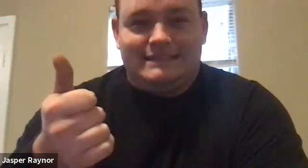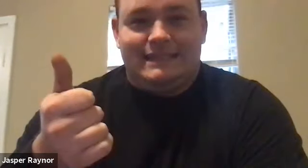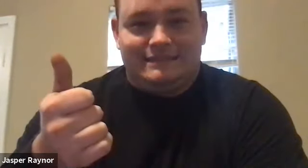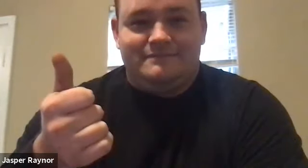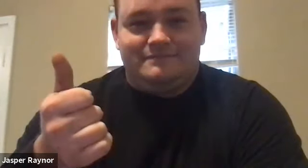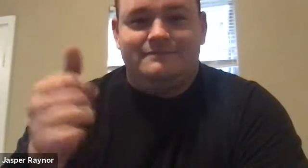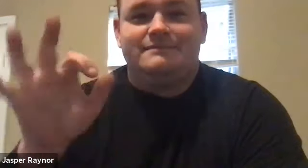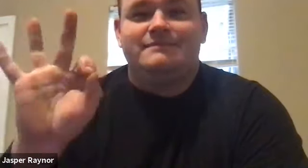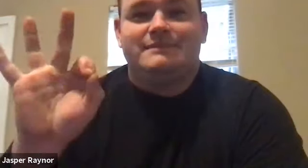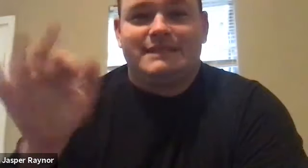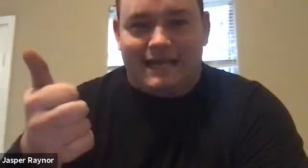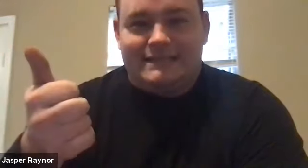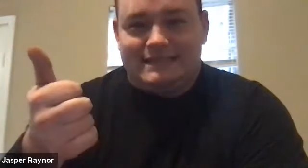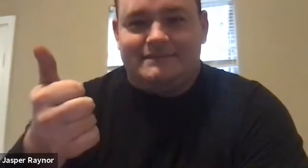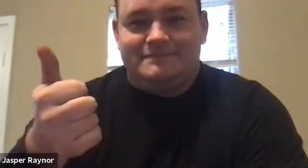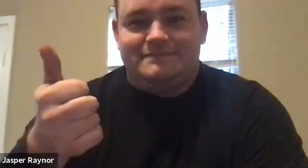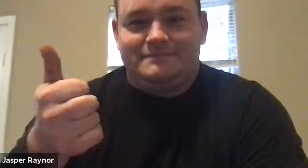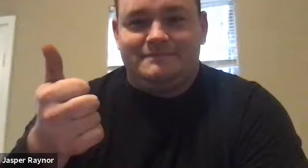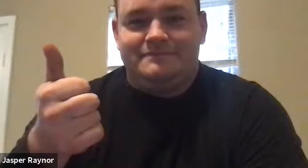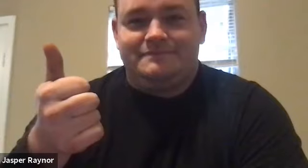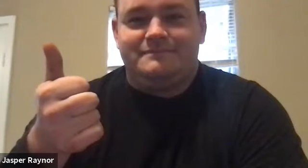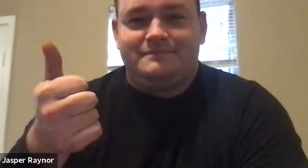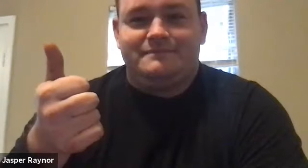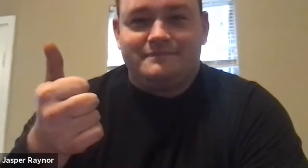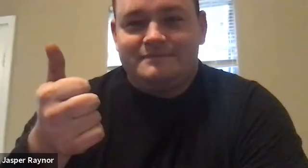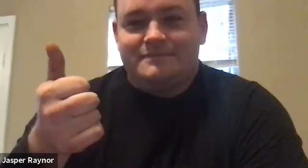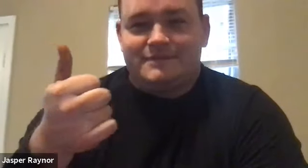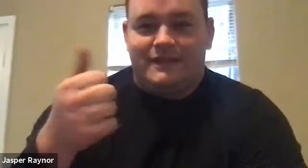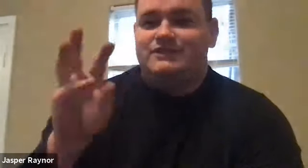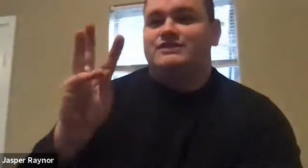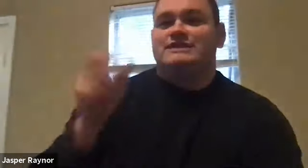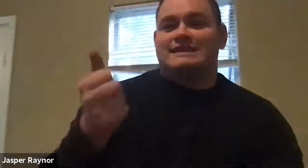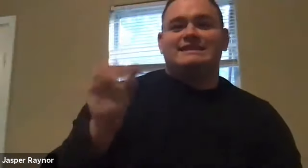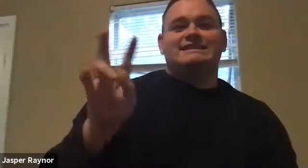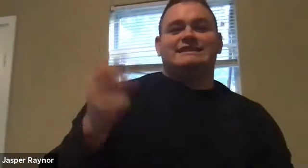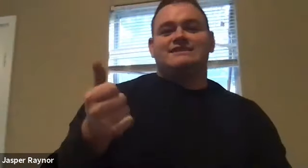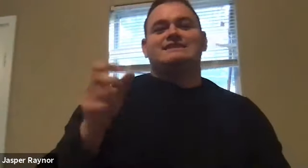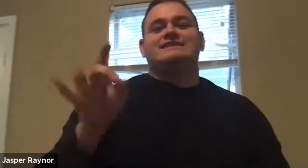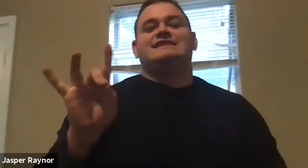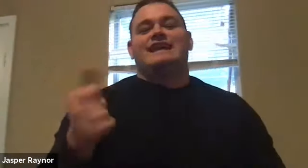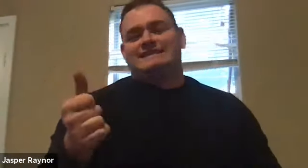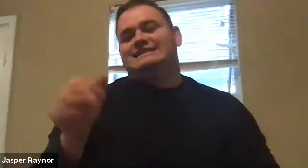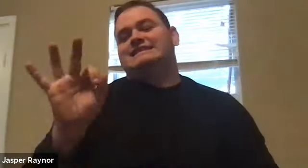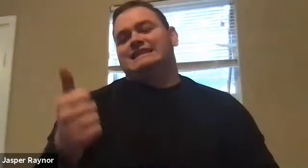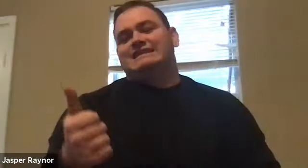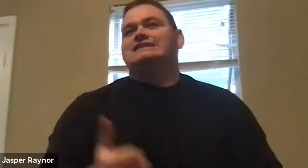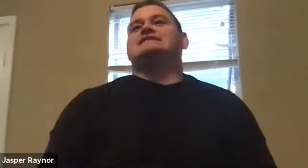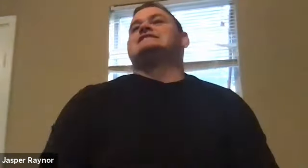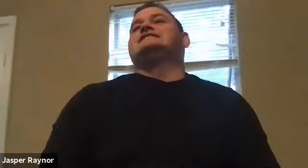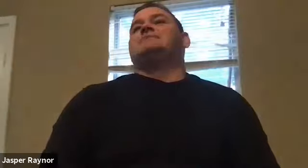810. 910. Yeah. So that's your 16, 17, 18, and 19. Oh, my